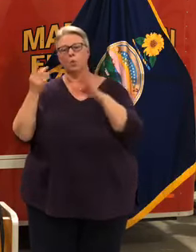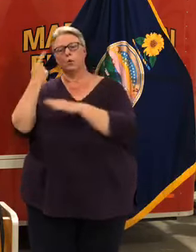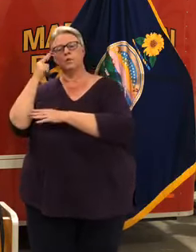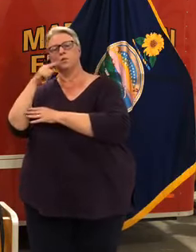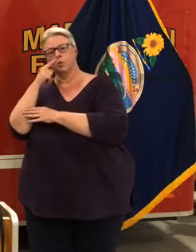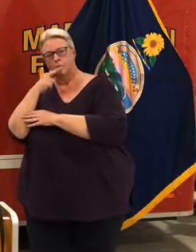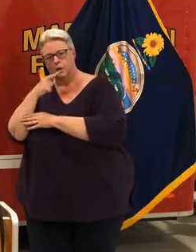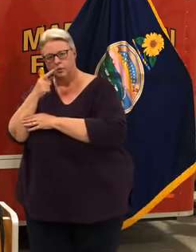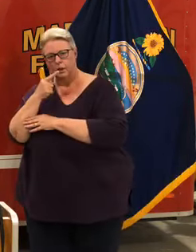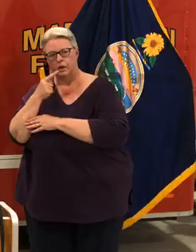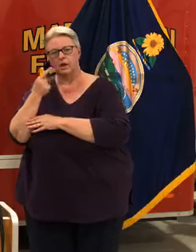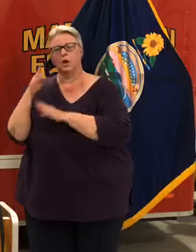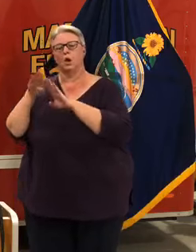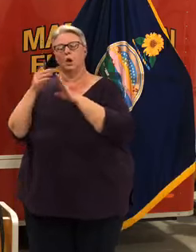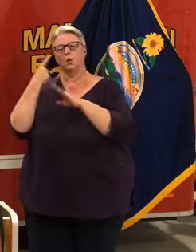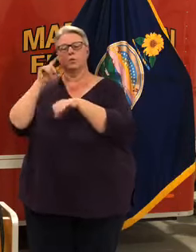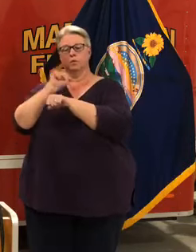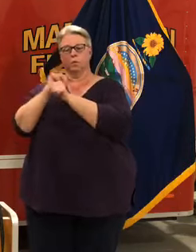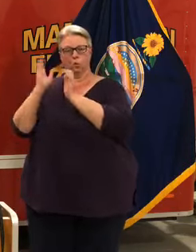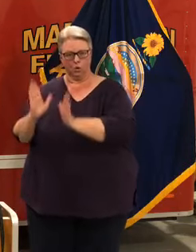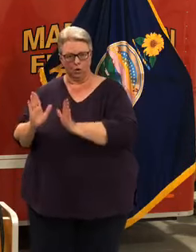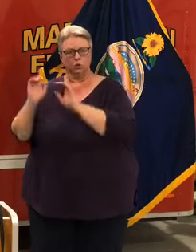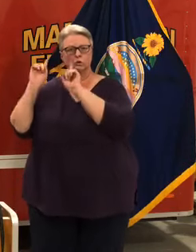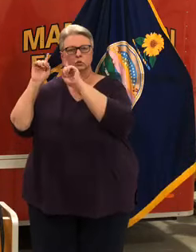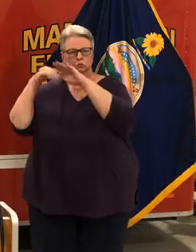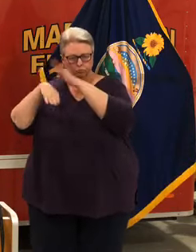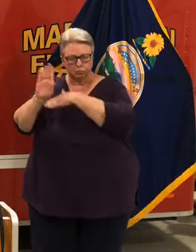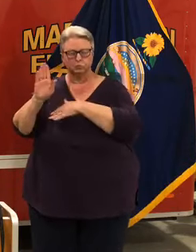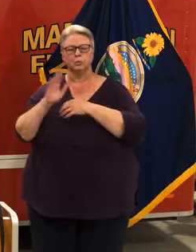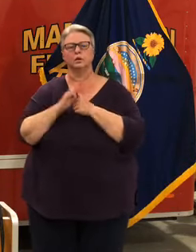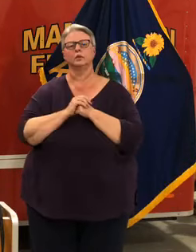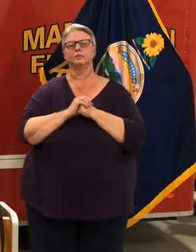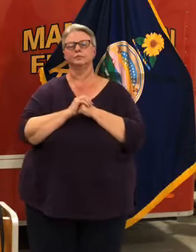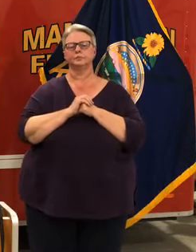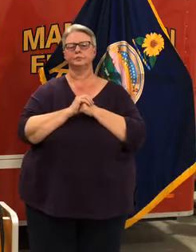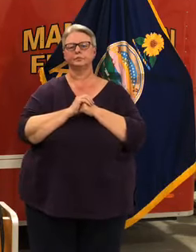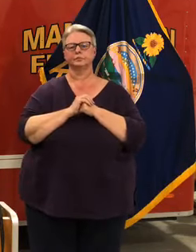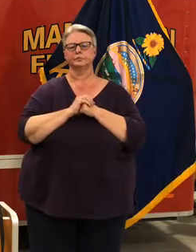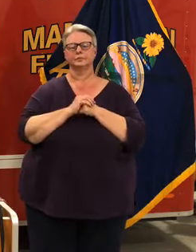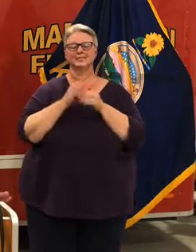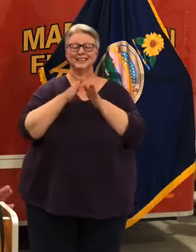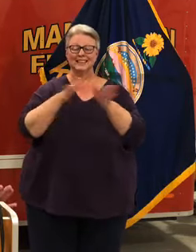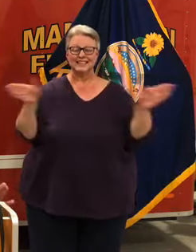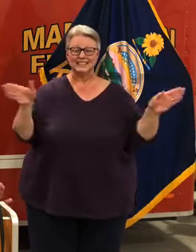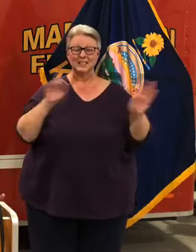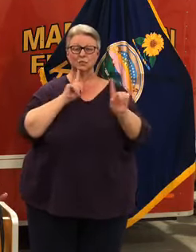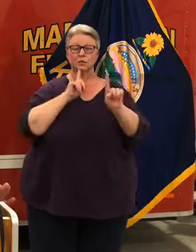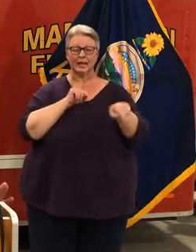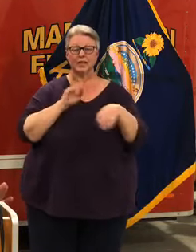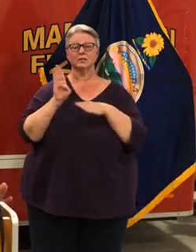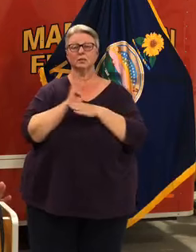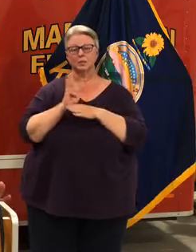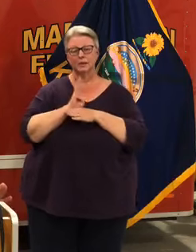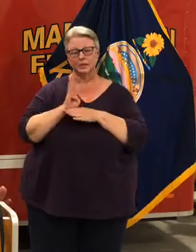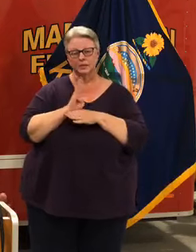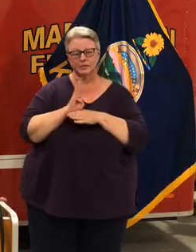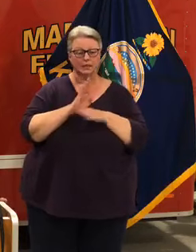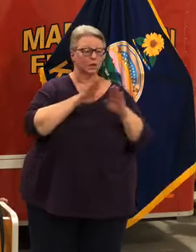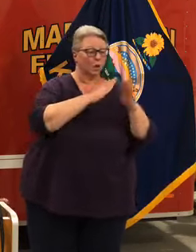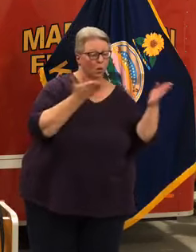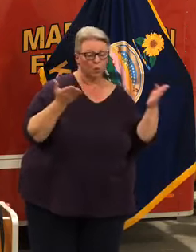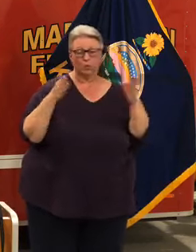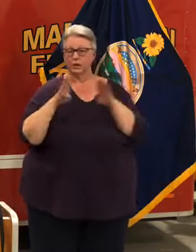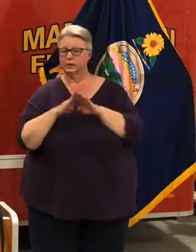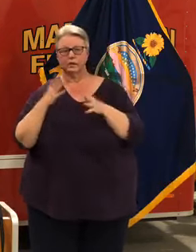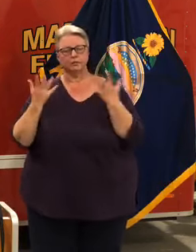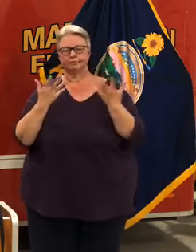well as open for employees to do work in there, and then the guidelines. The general answer for businesses on whether they should be open is to